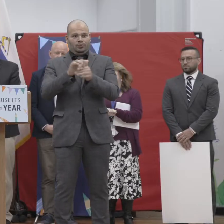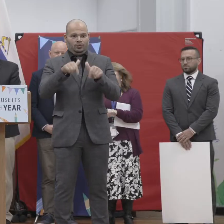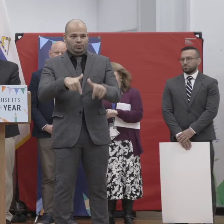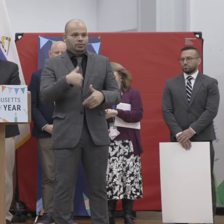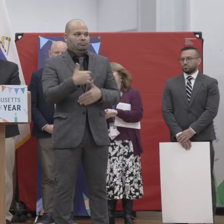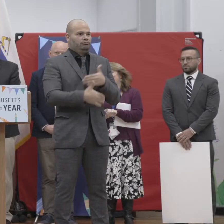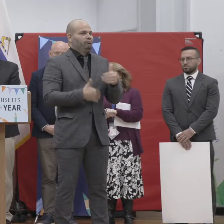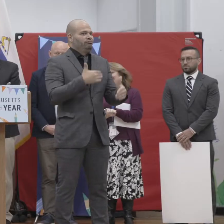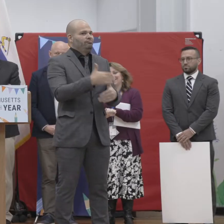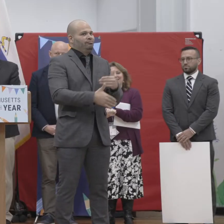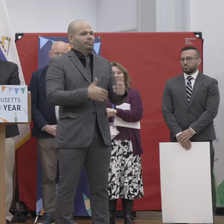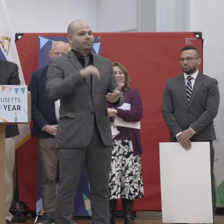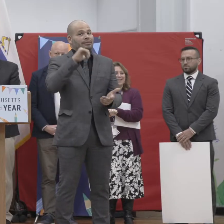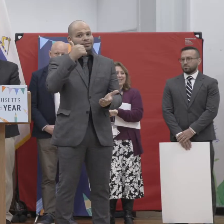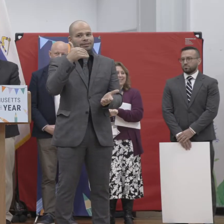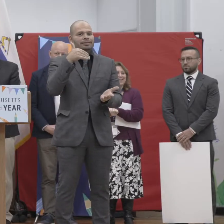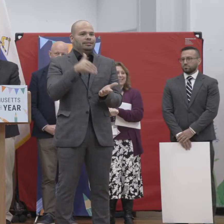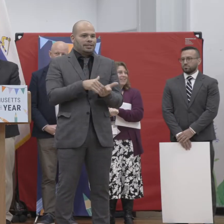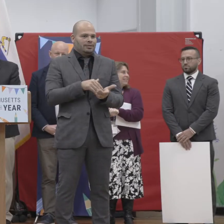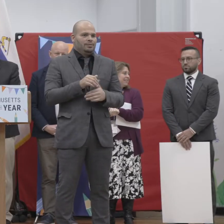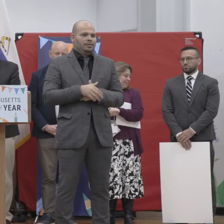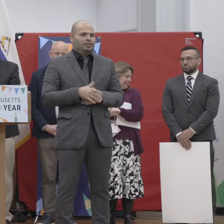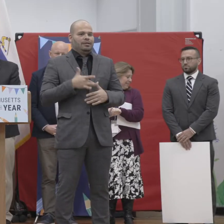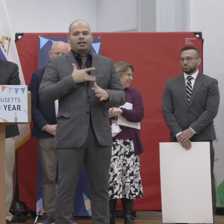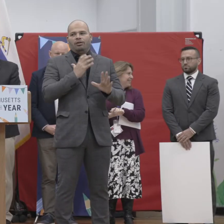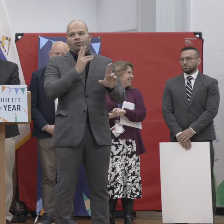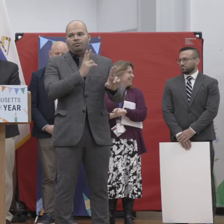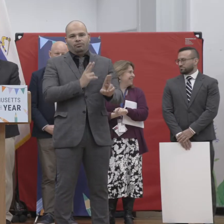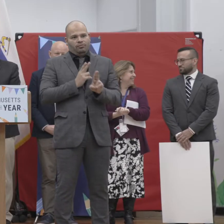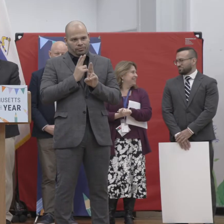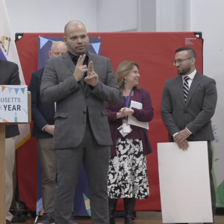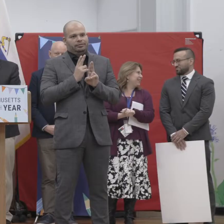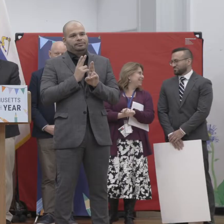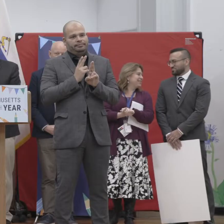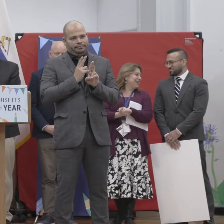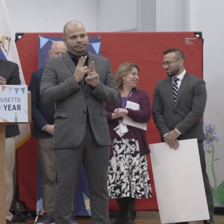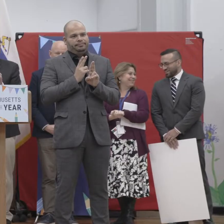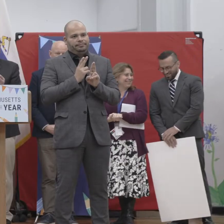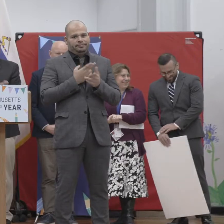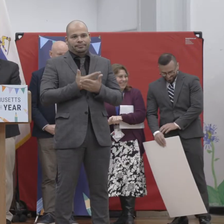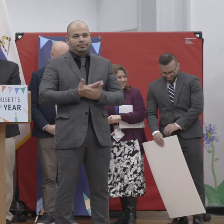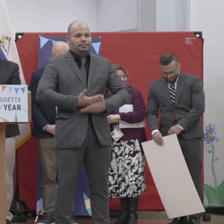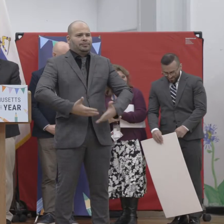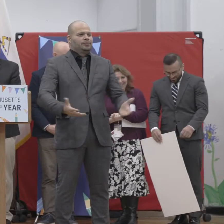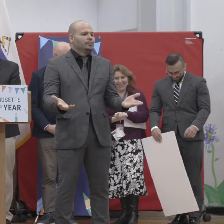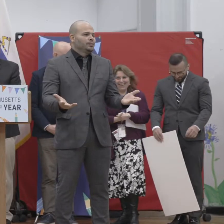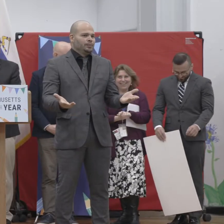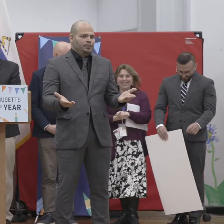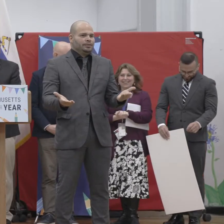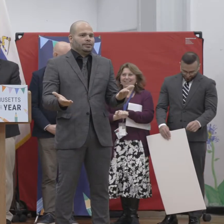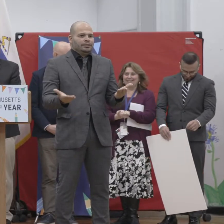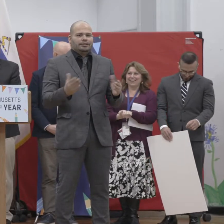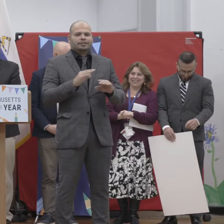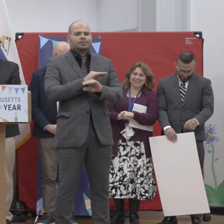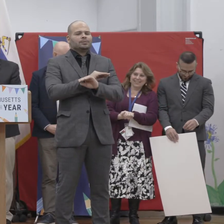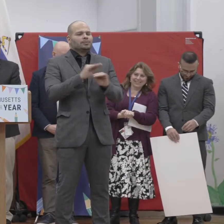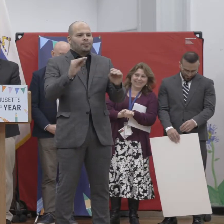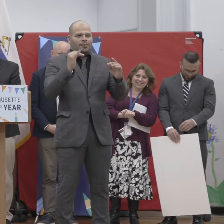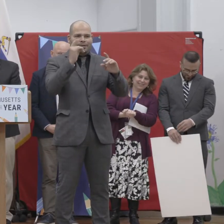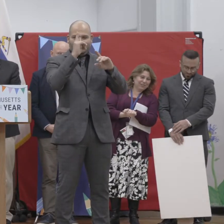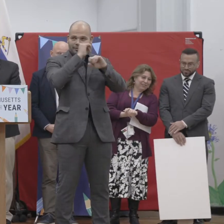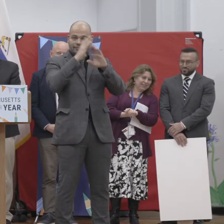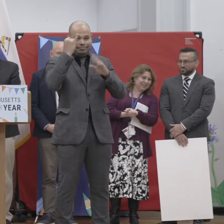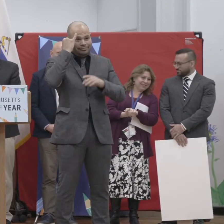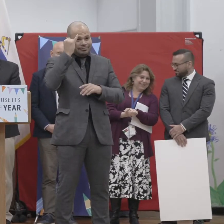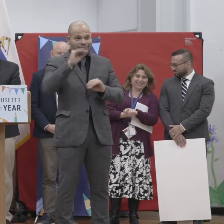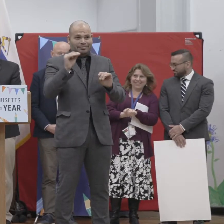So it is an honor for me to do that. You guys have no idea how much teachers changed my life. I was you once. I grew